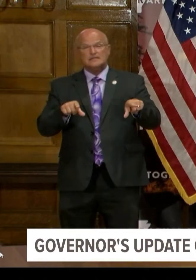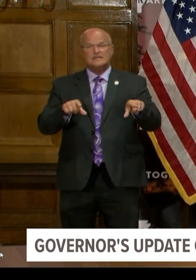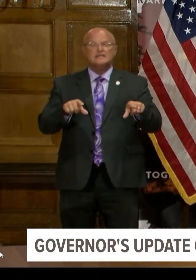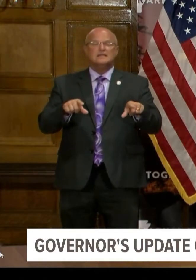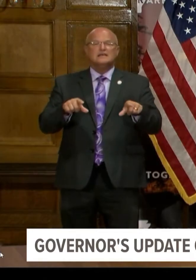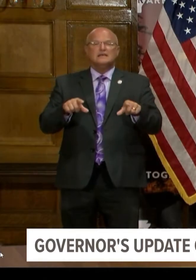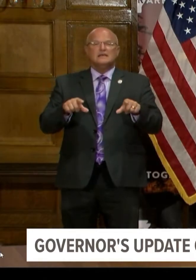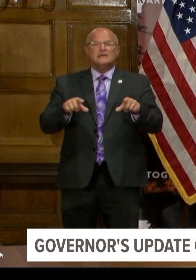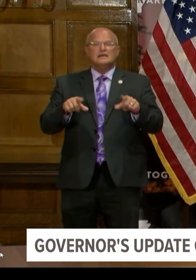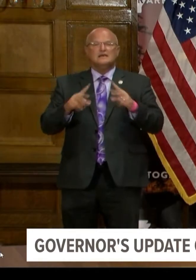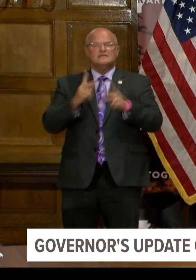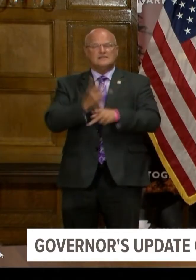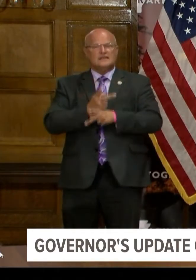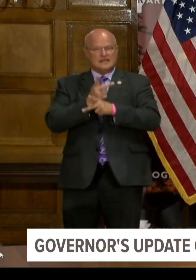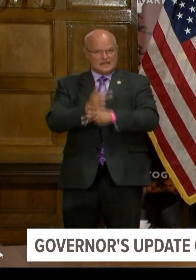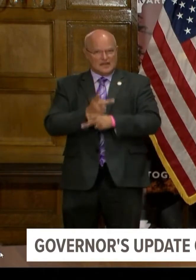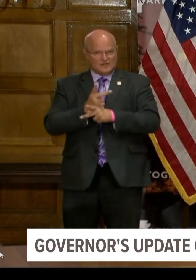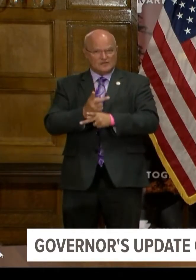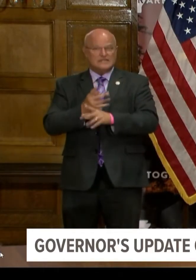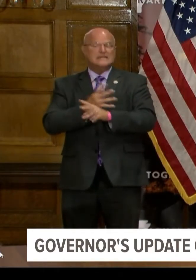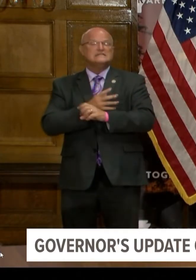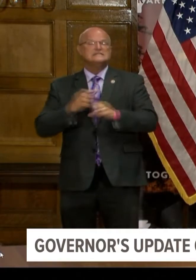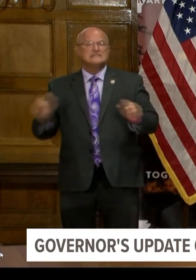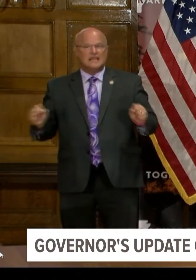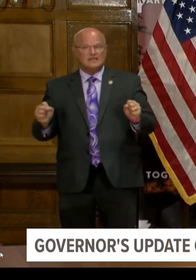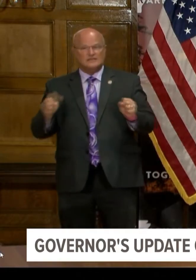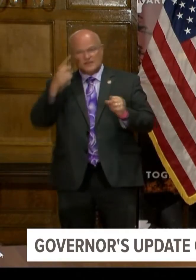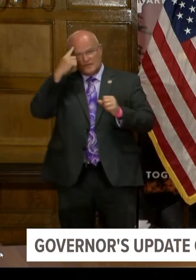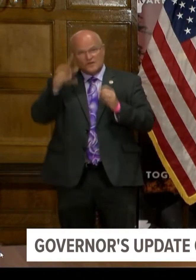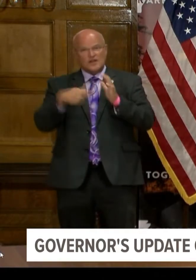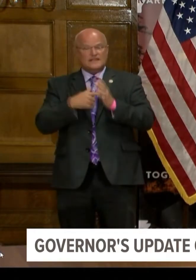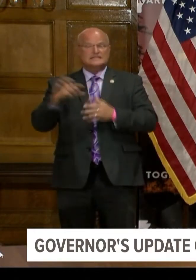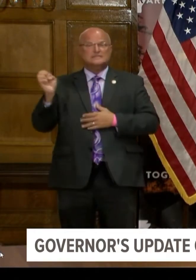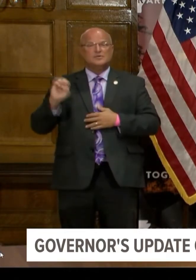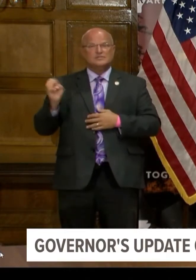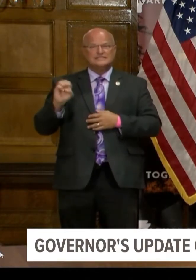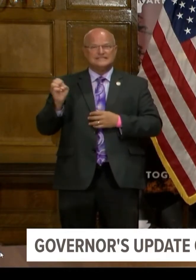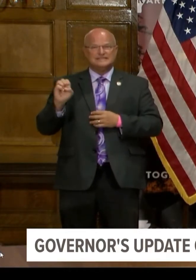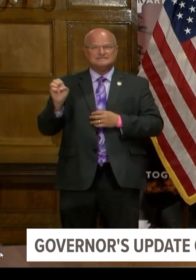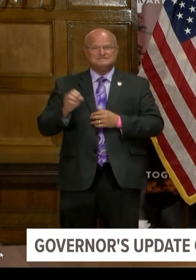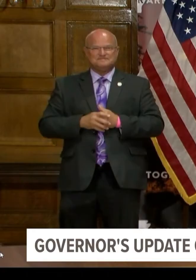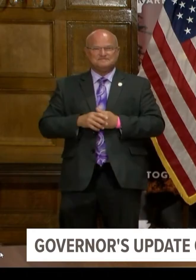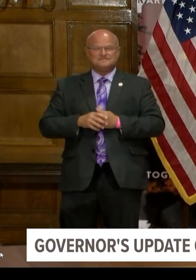very carefully and safely to this emergency.